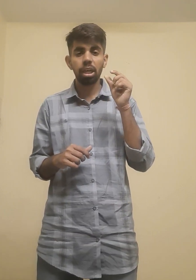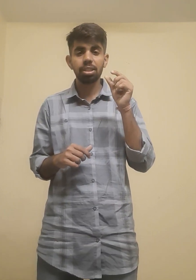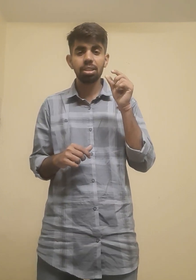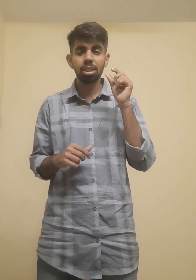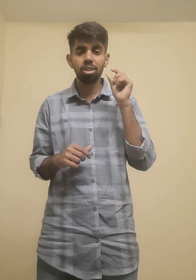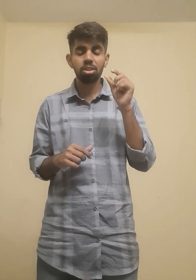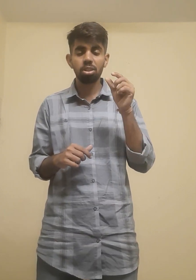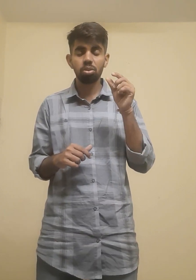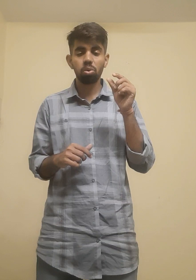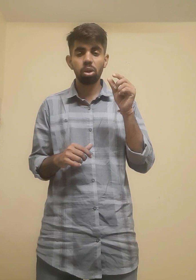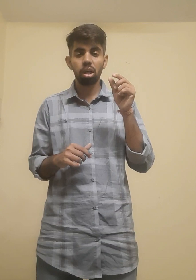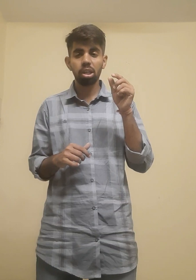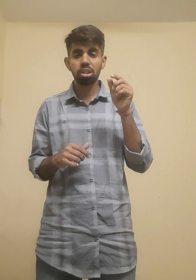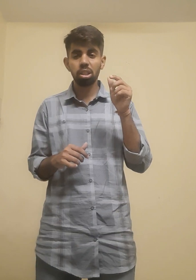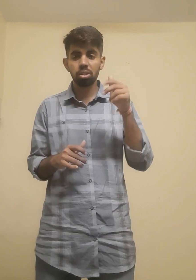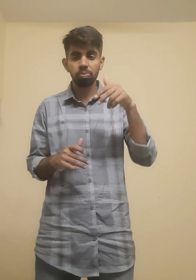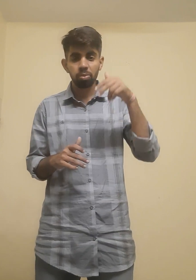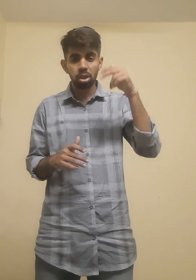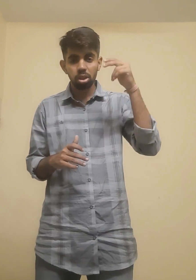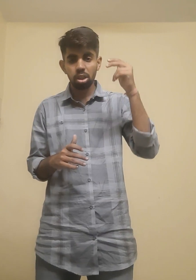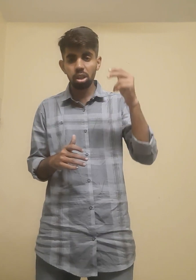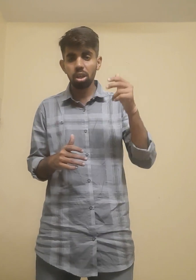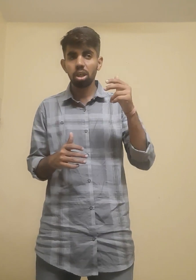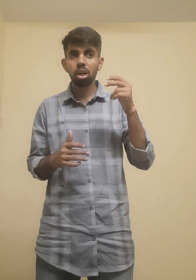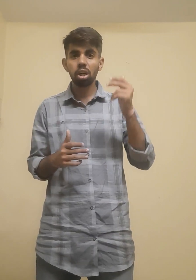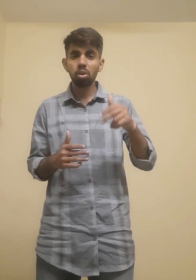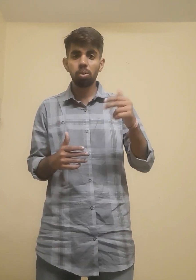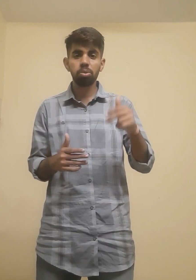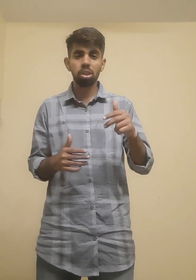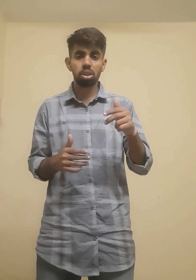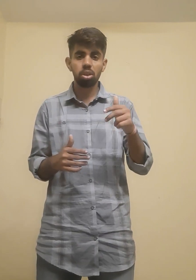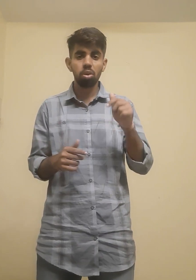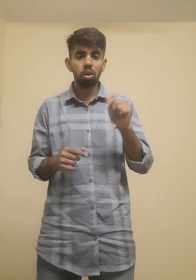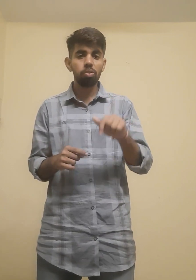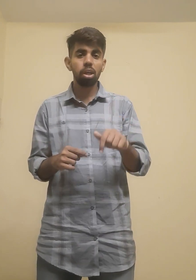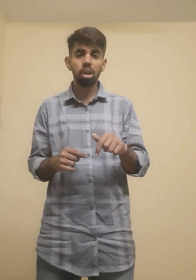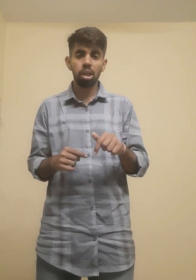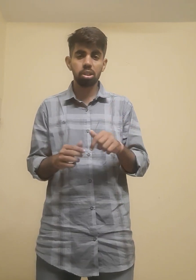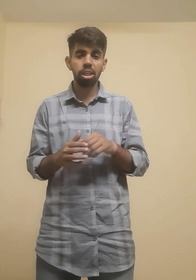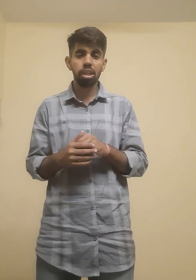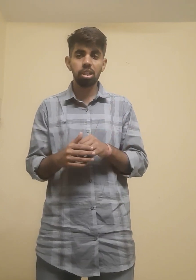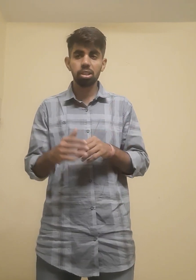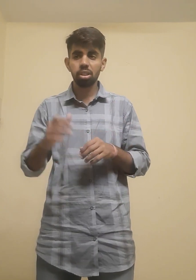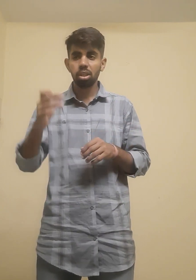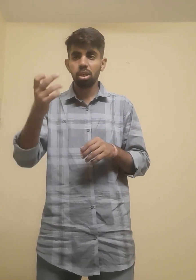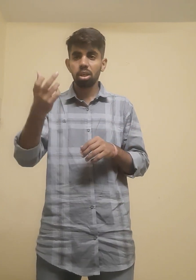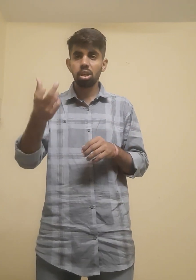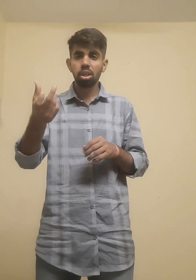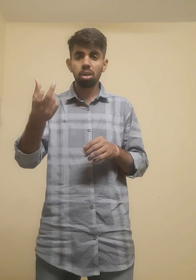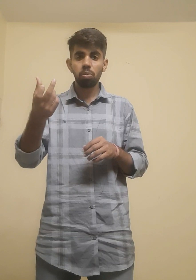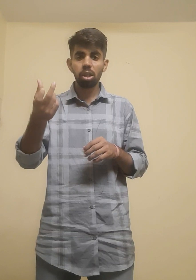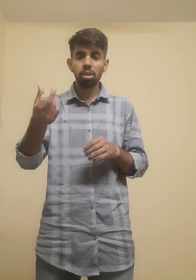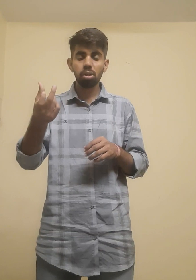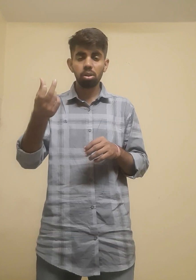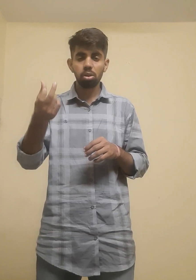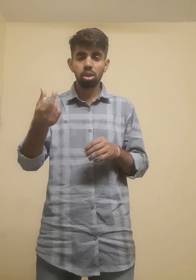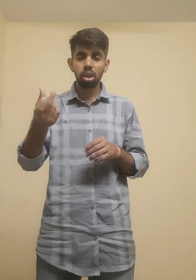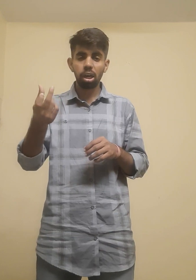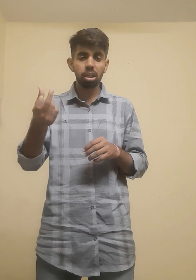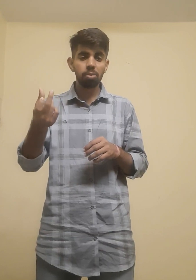access the instance or access the current object of that class, that is we can at that